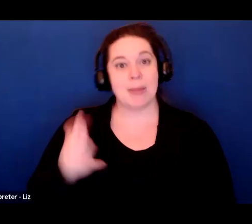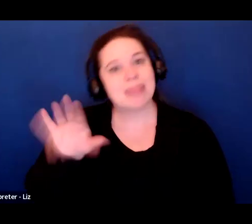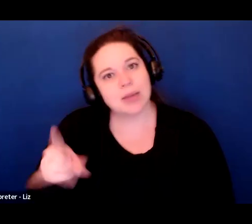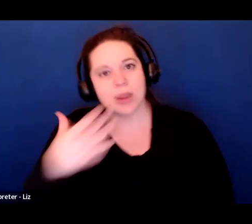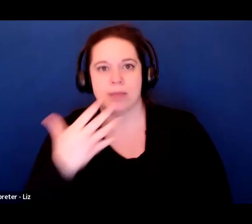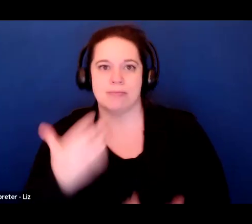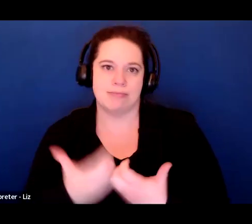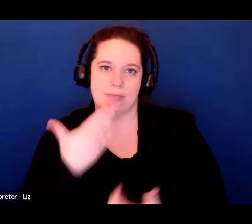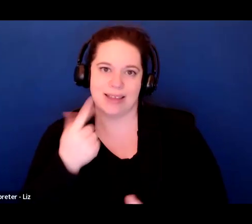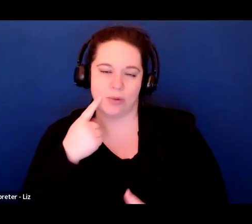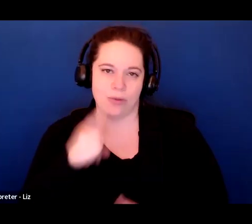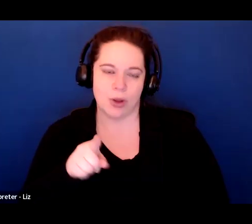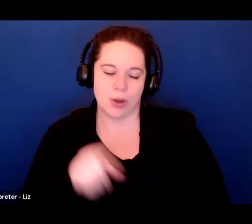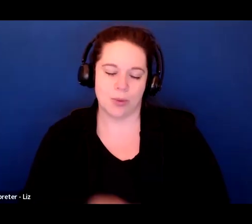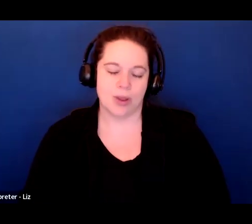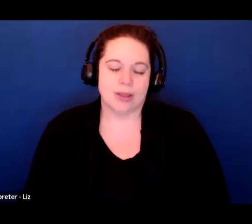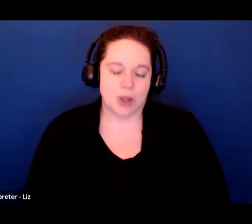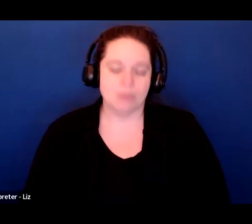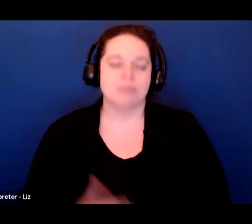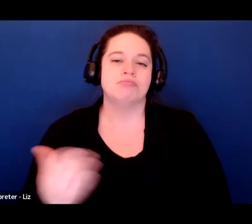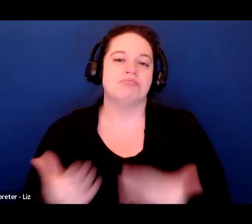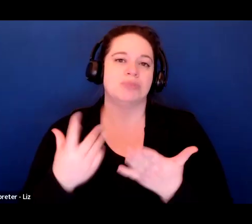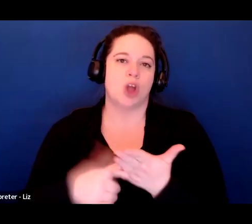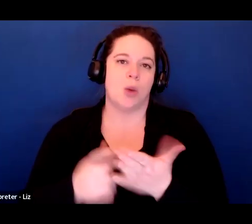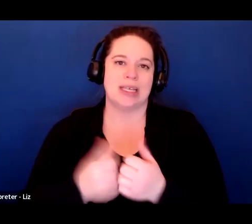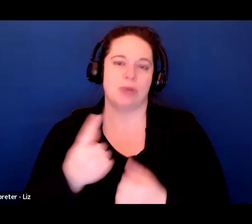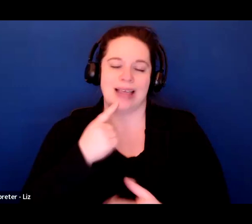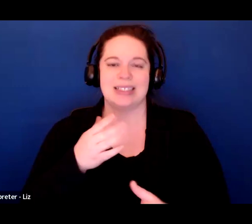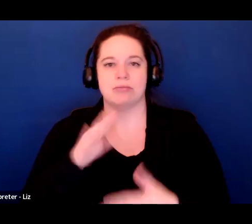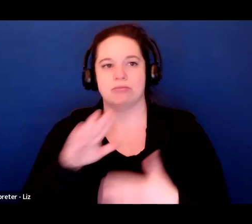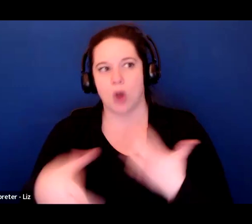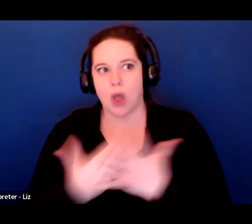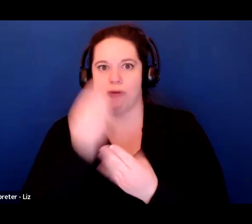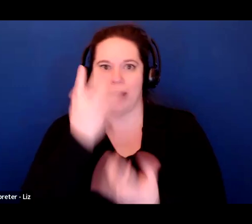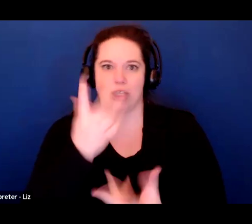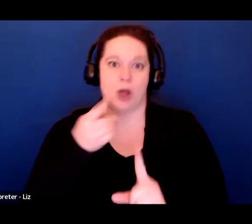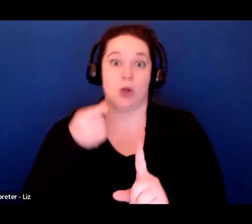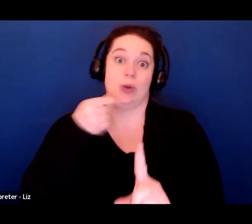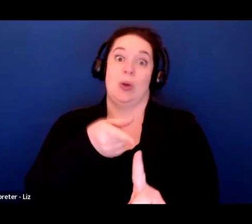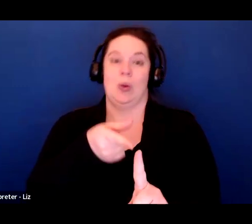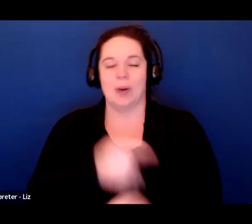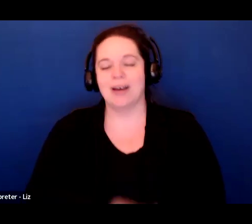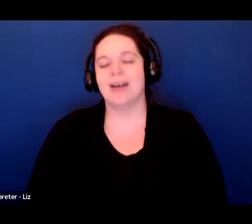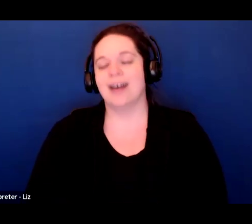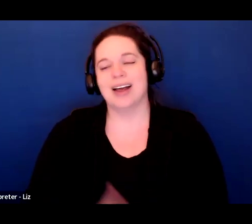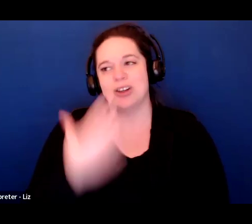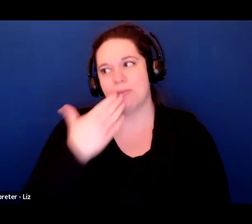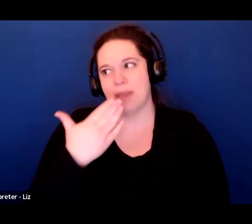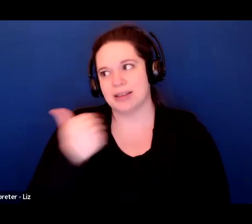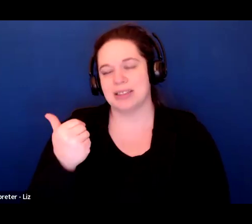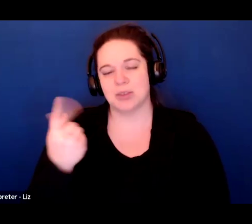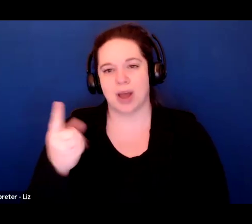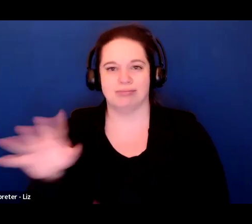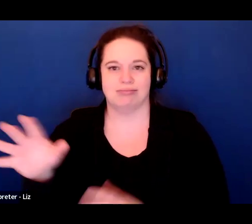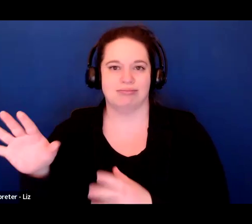one for you. So, be sure and talk over with somebody who has the information about you so you know what will be the right